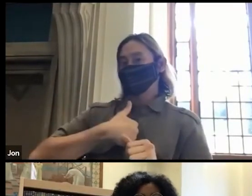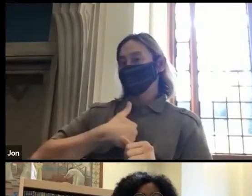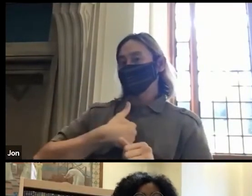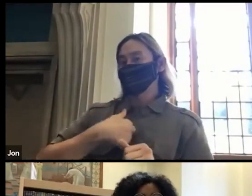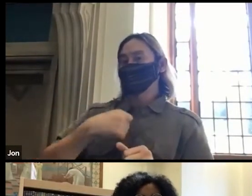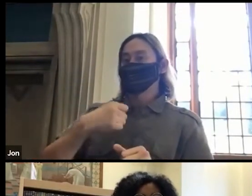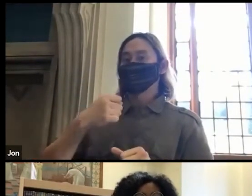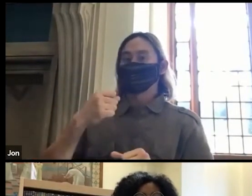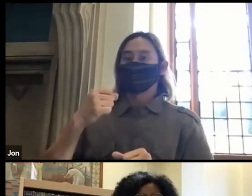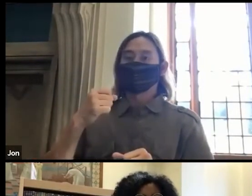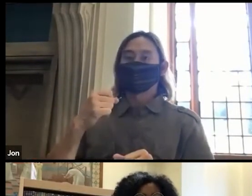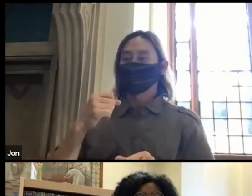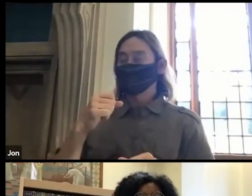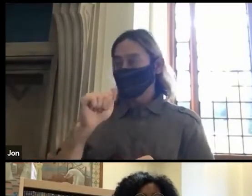what does it look like to have communication access at work?